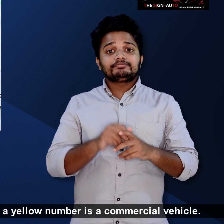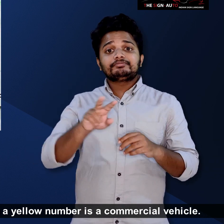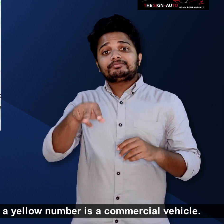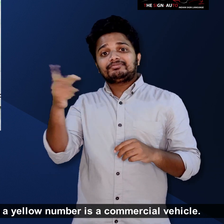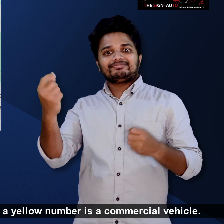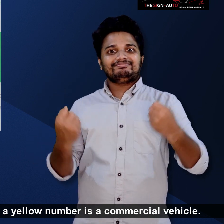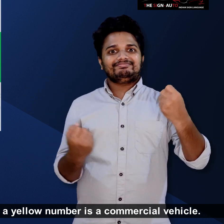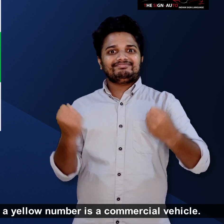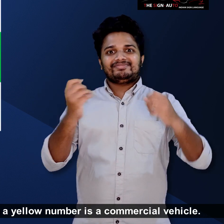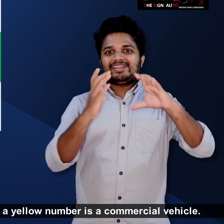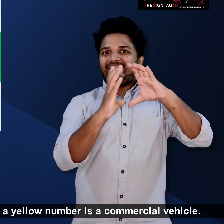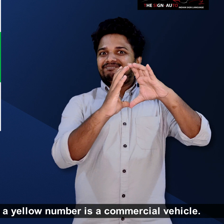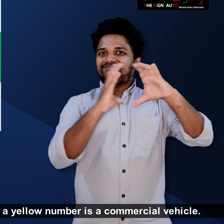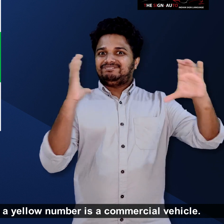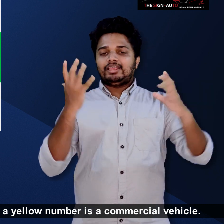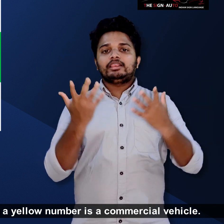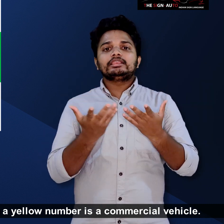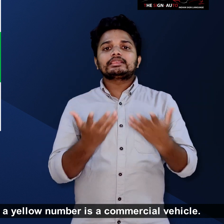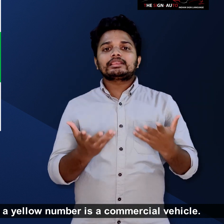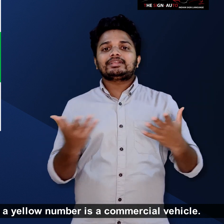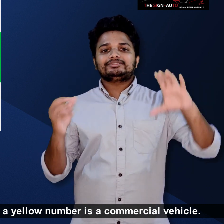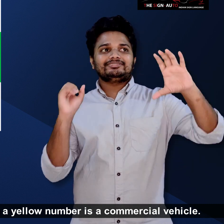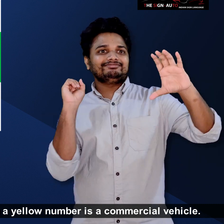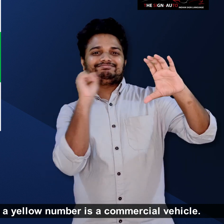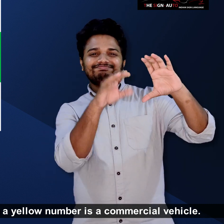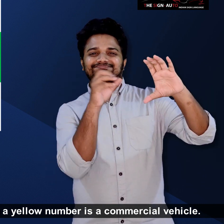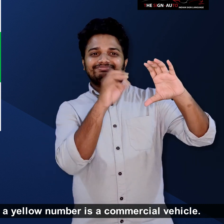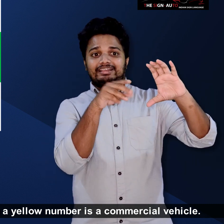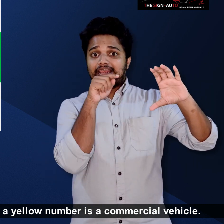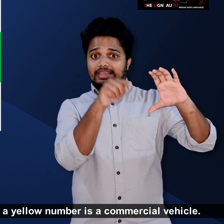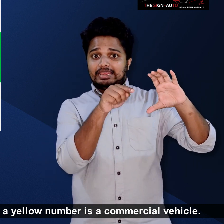for personal vehicles and green color with a yellow number is a commercial vehicle